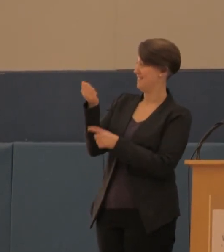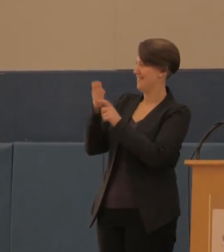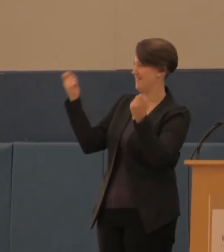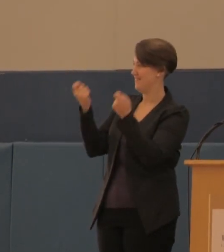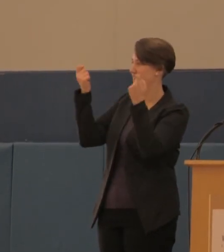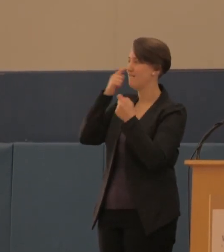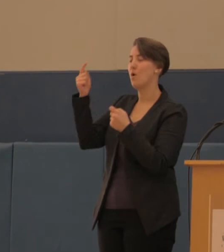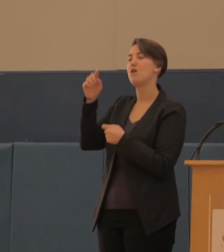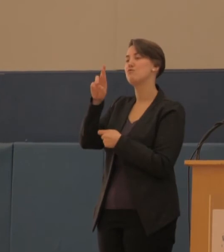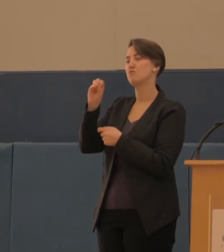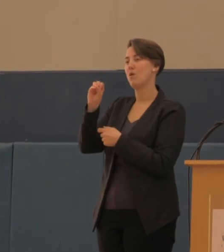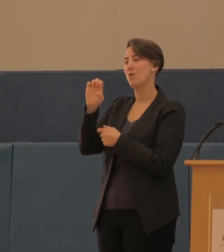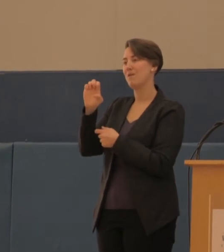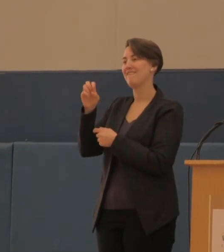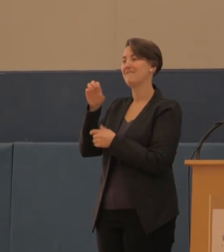Wade.